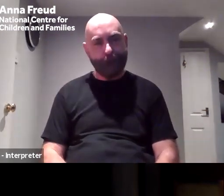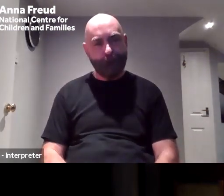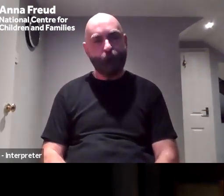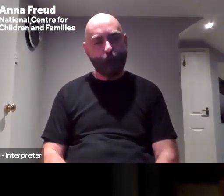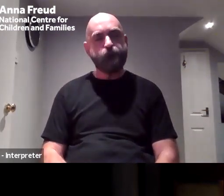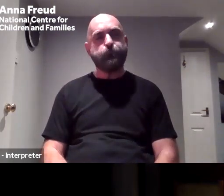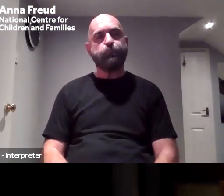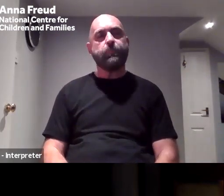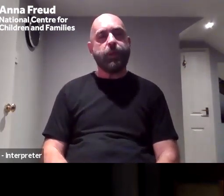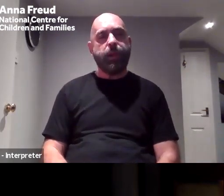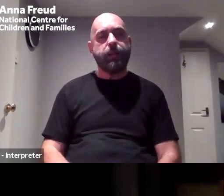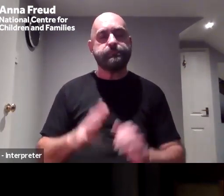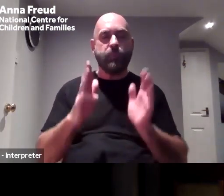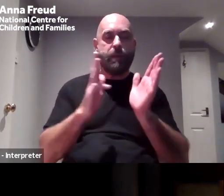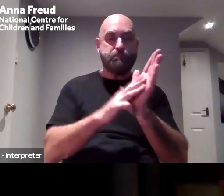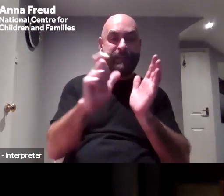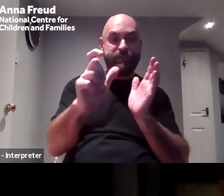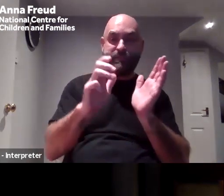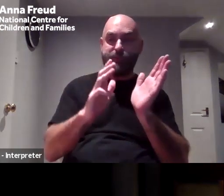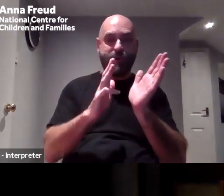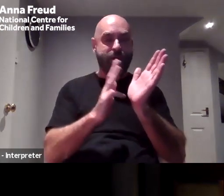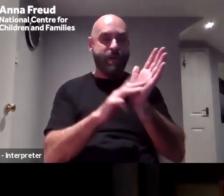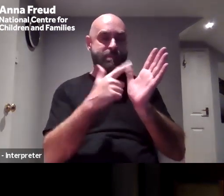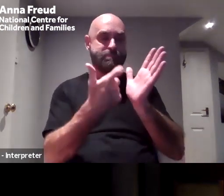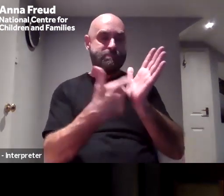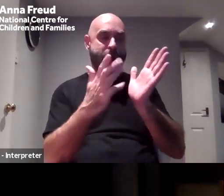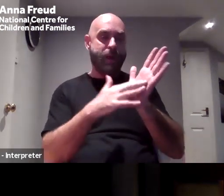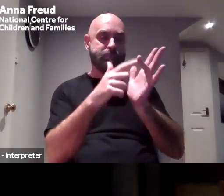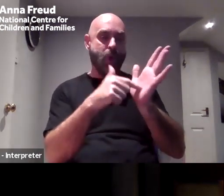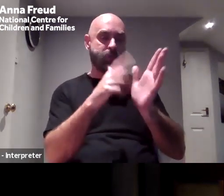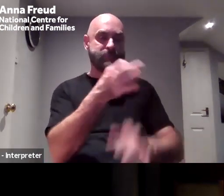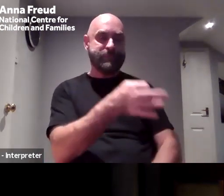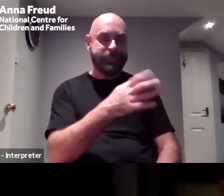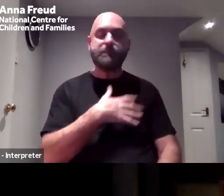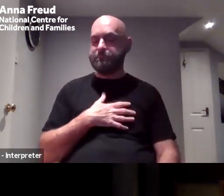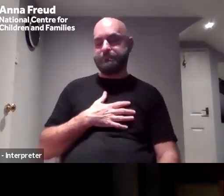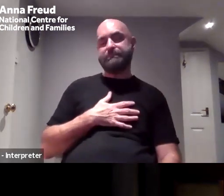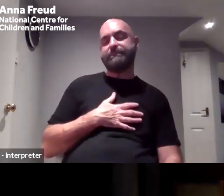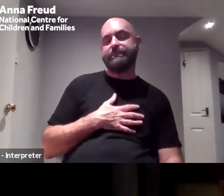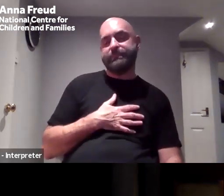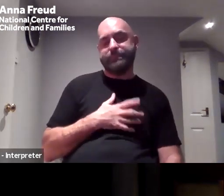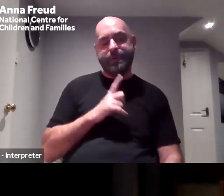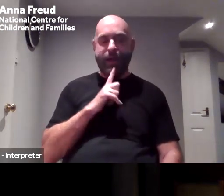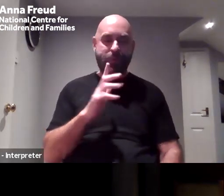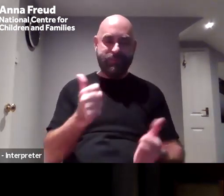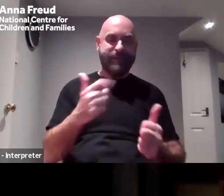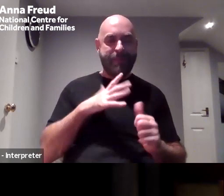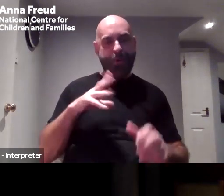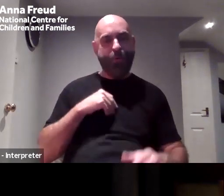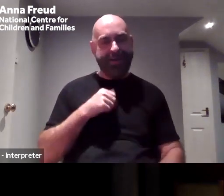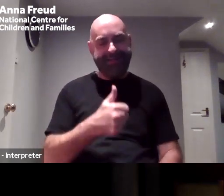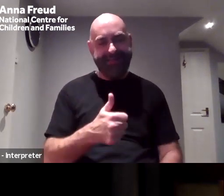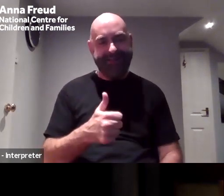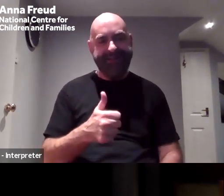all of us. And if Manchester is renamed after you, I would not be sorry, personally.